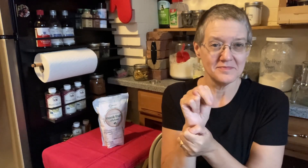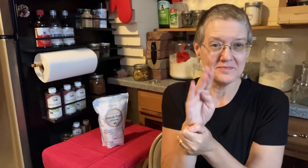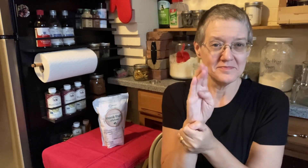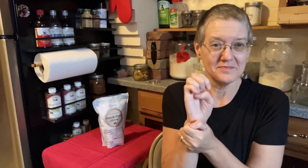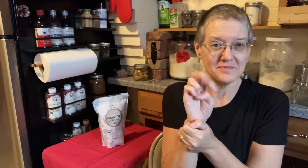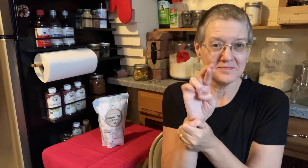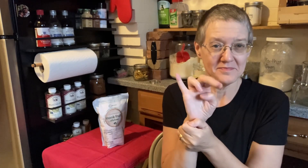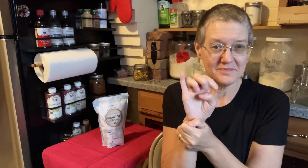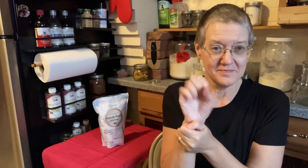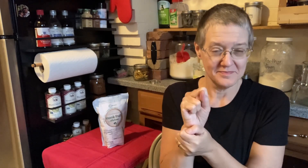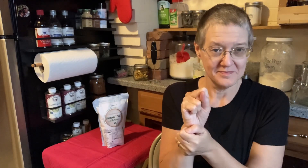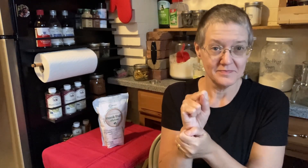with cranberries.